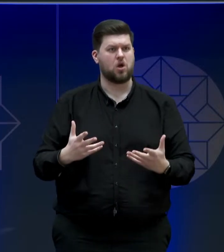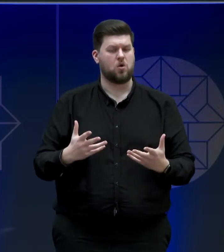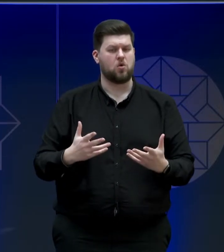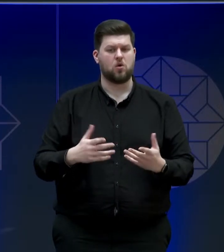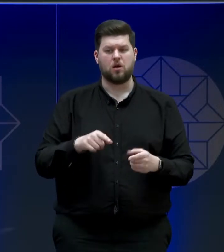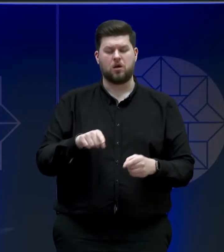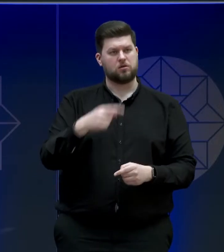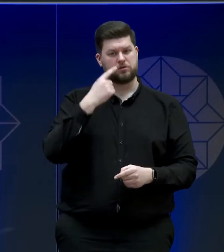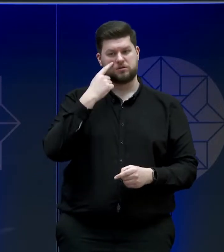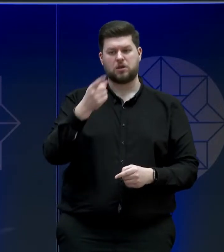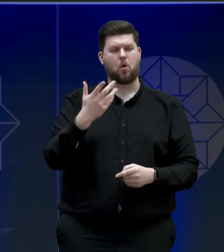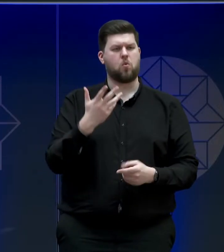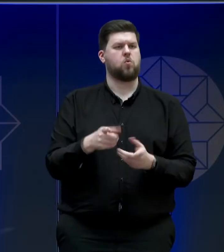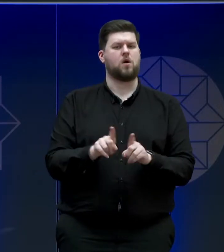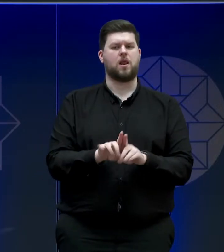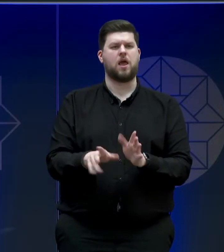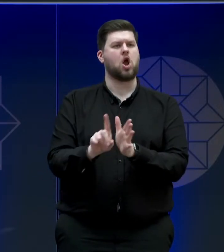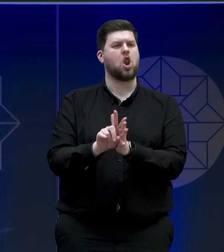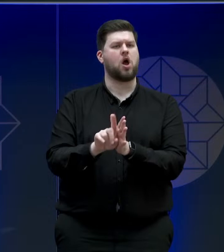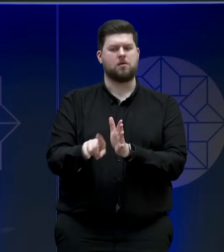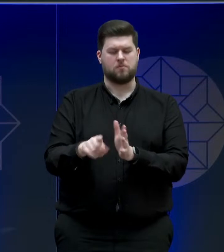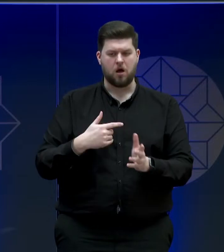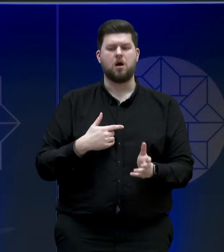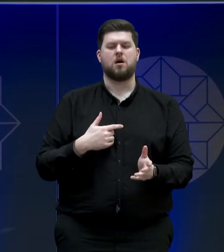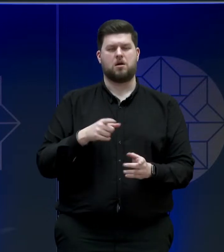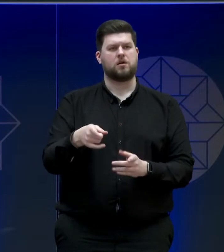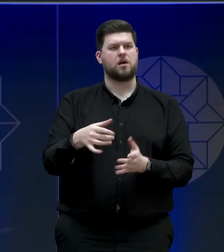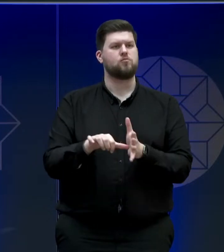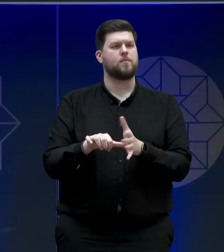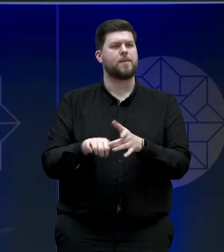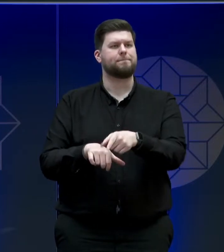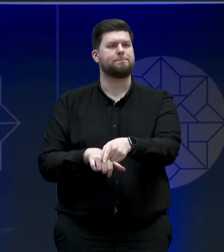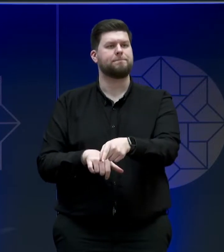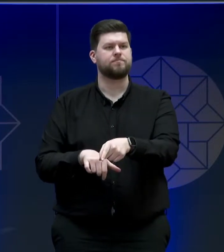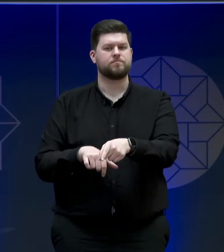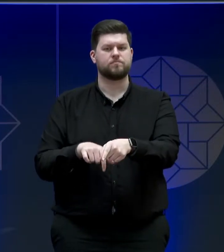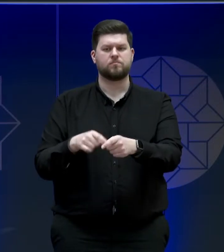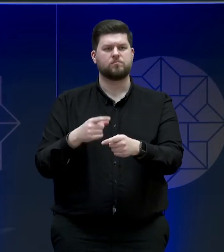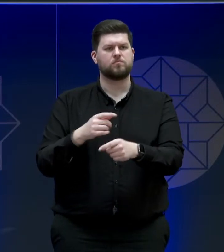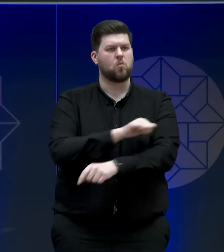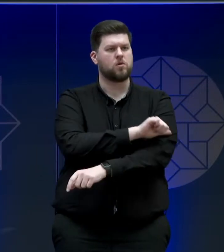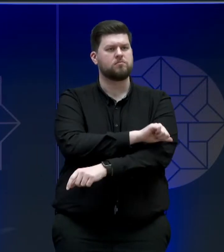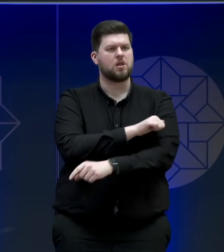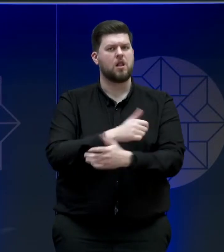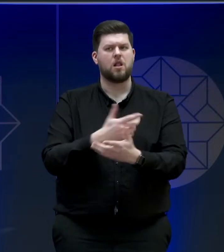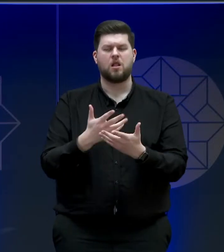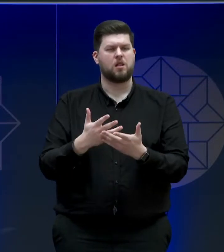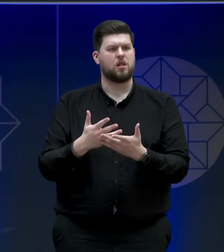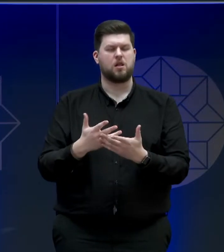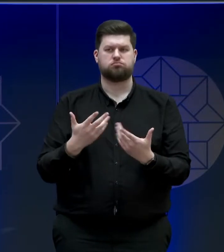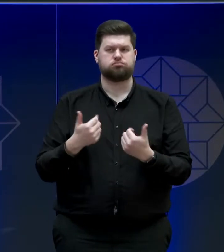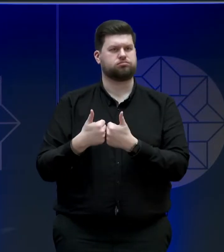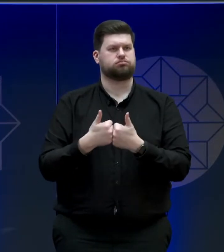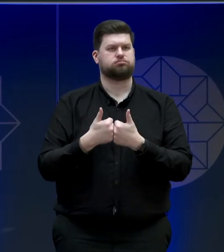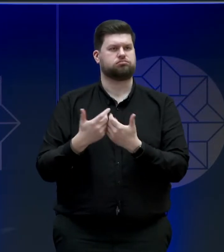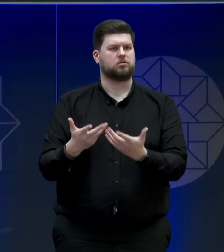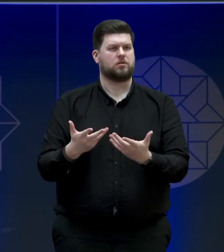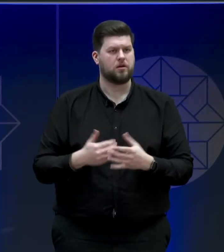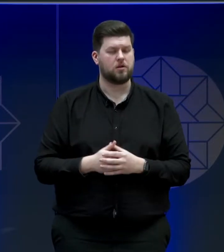is the problem in the health service, that is one of them, 2,000 delayed discharges. So when I was at Forth Valley